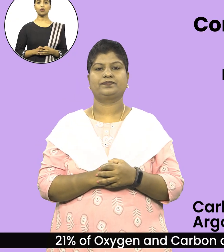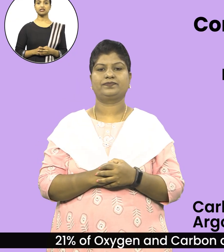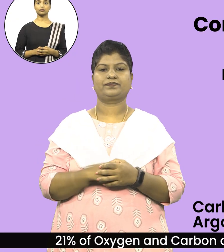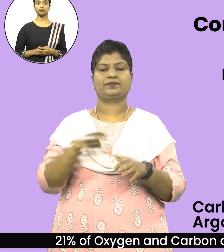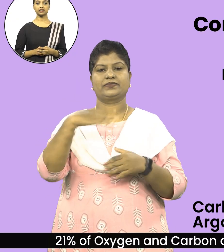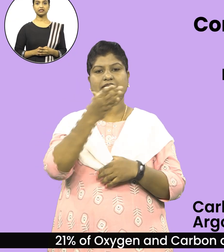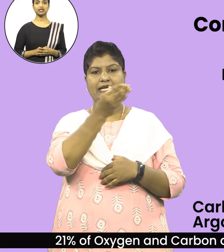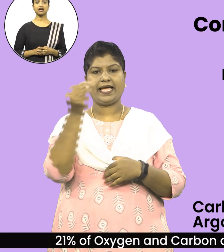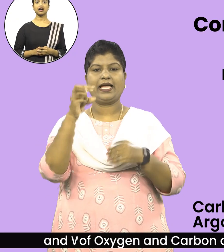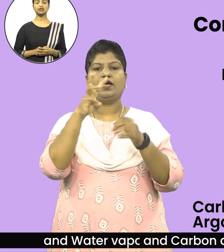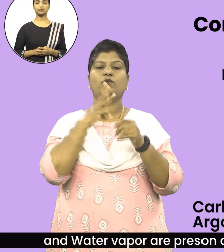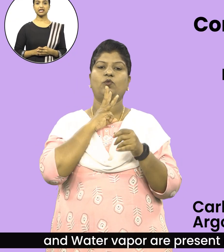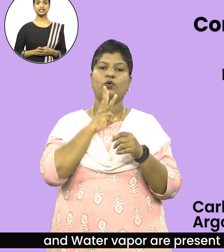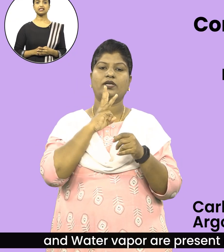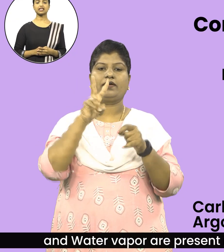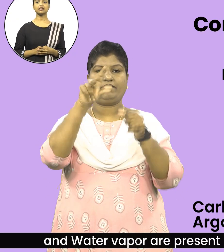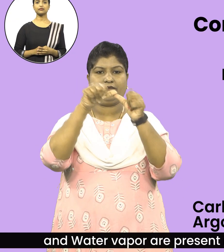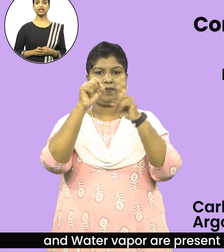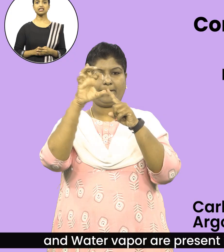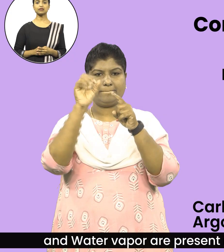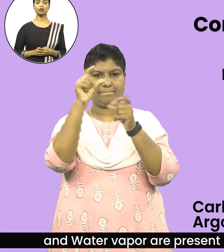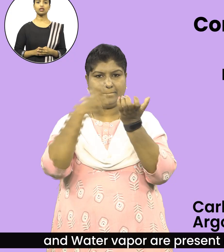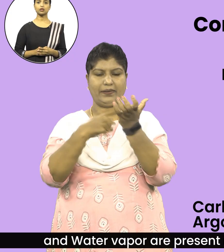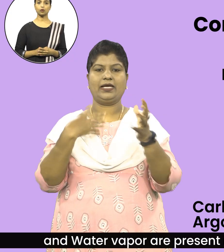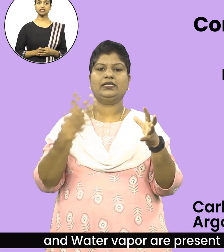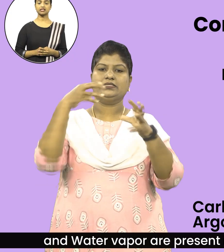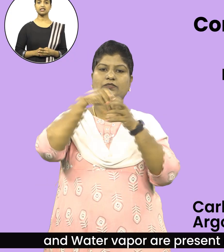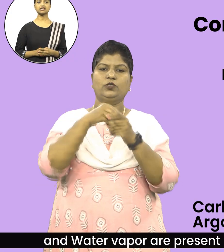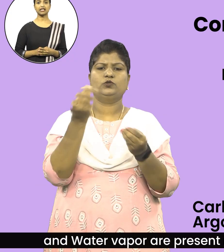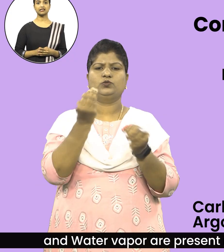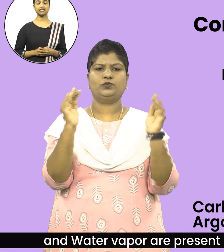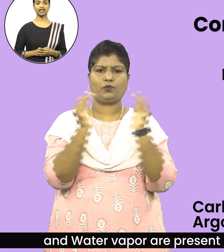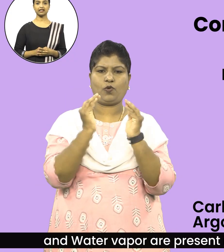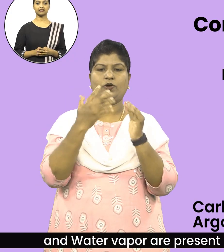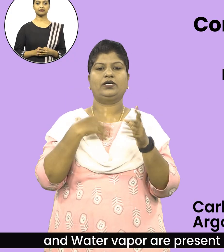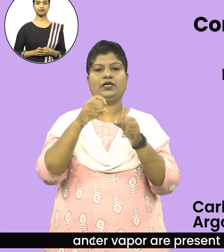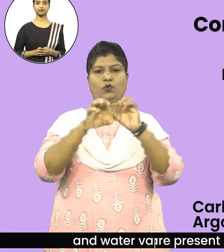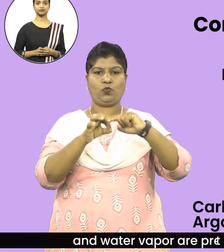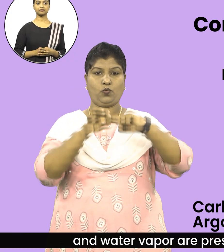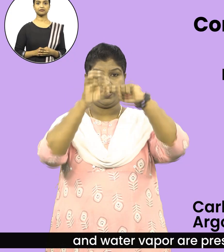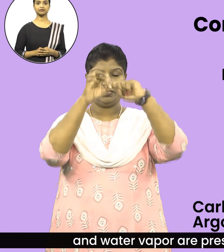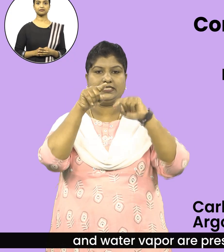and water vapor are present in very small quantities in the air.